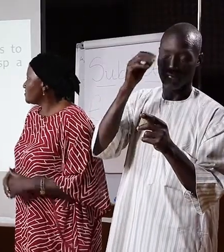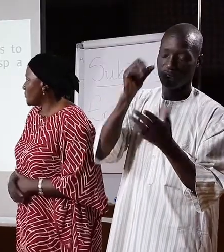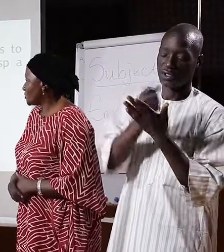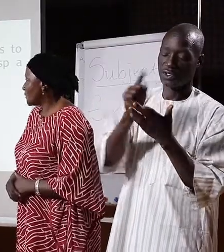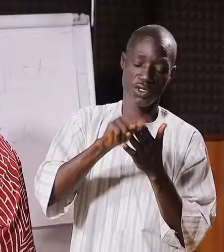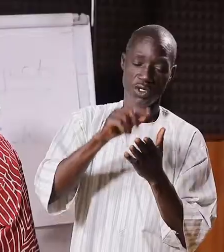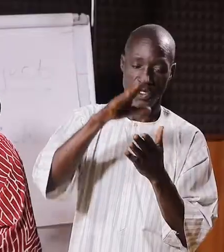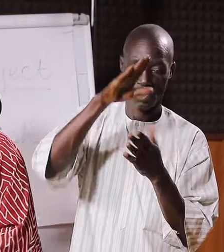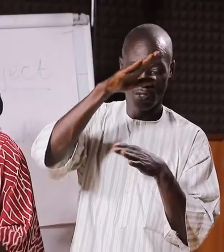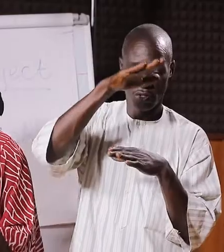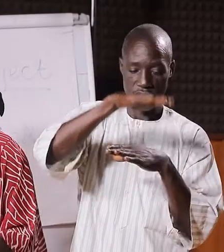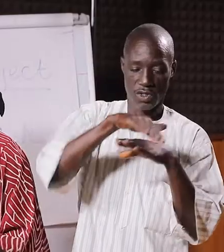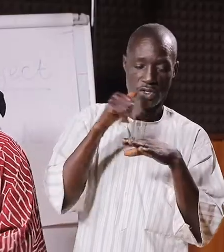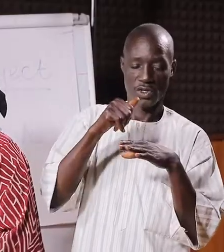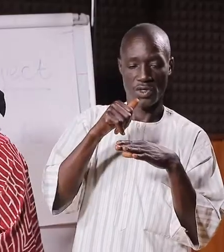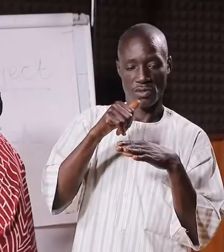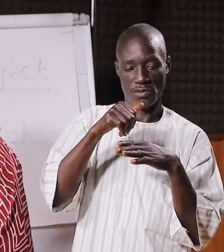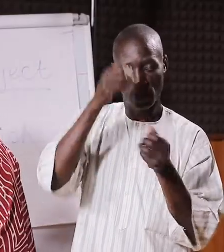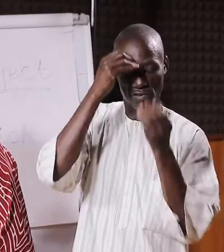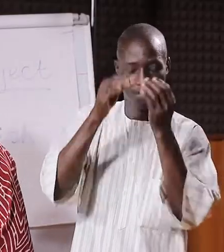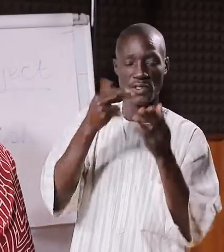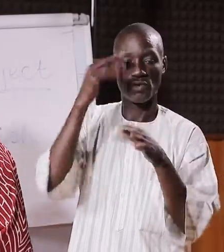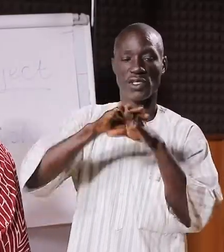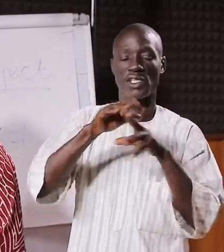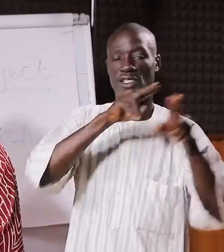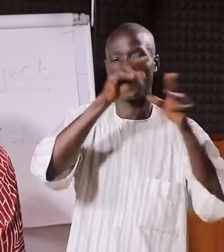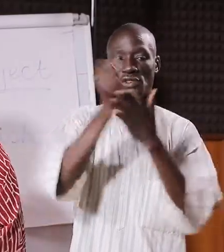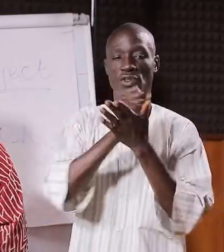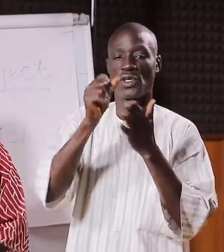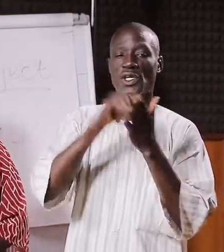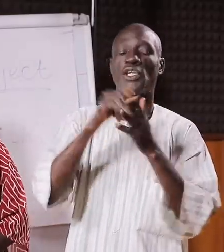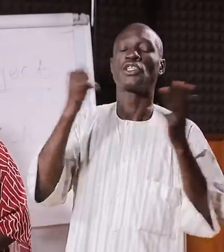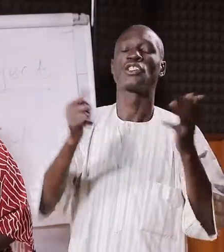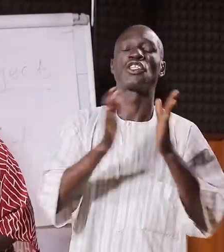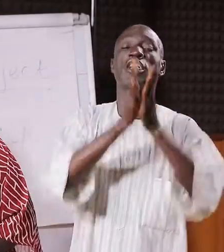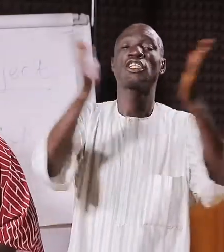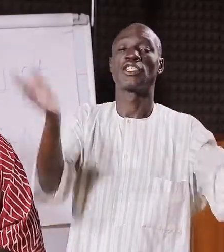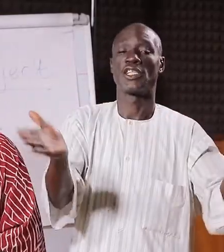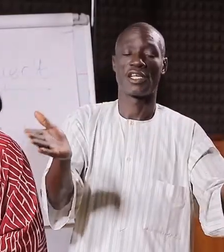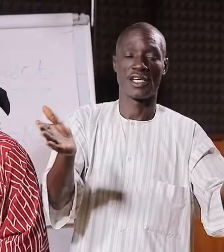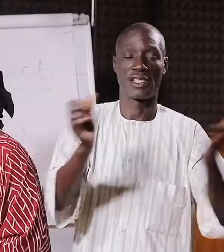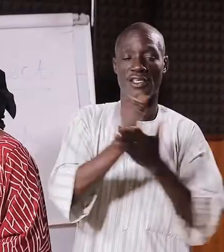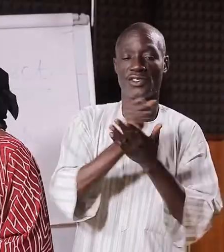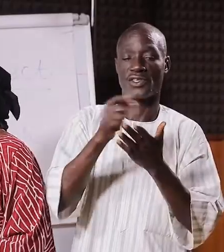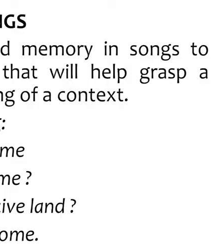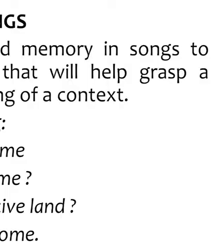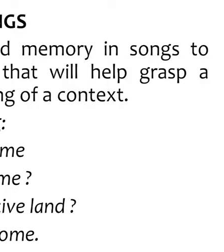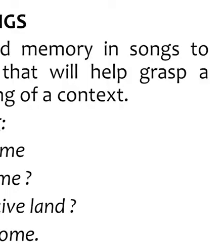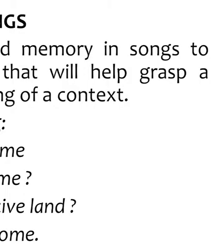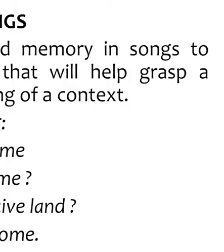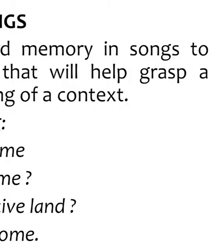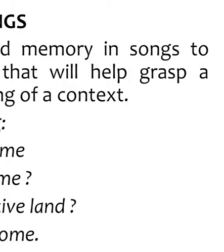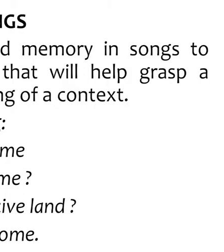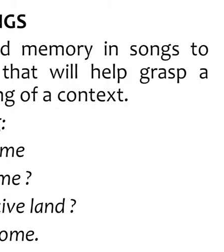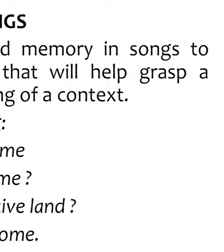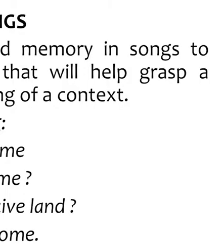recall information. Now, let's take a look at this song. It's a popular song. While in school, we all sang, "Oh,